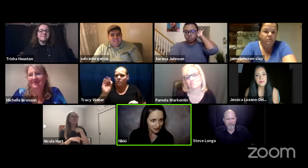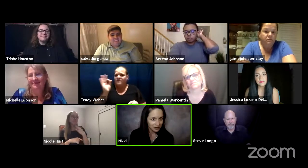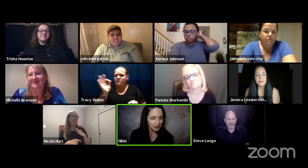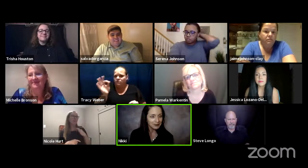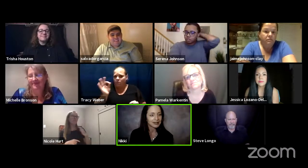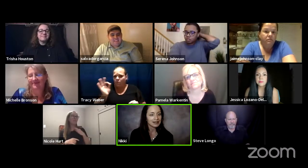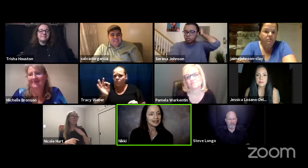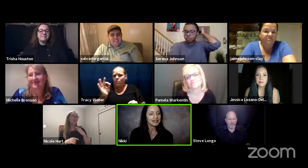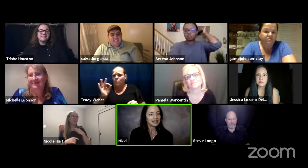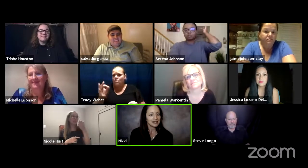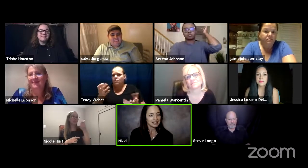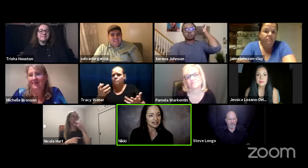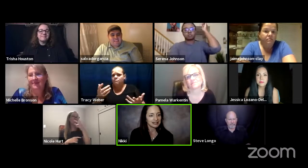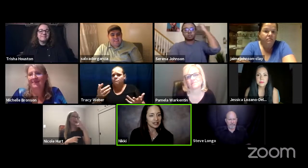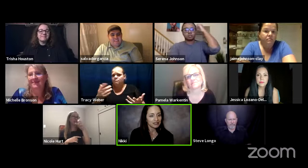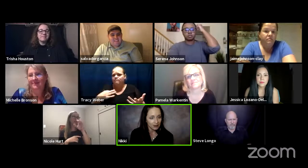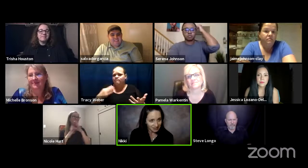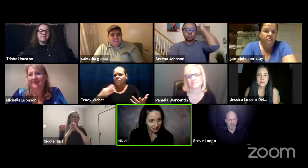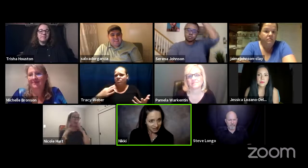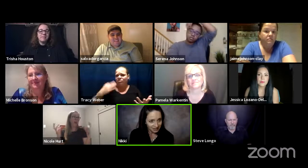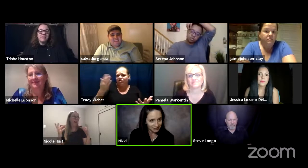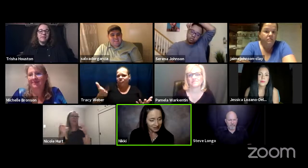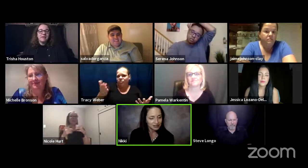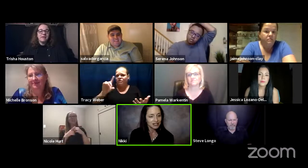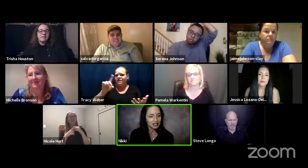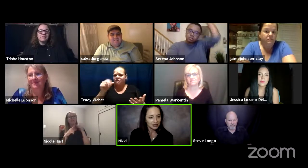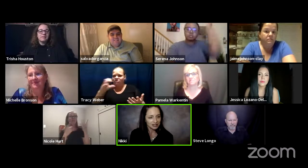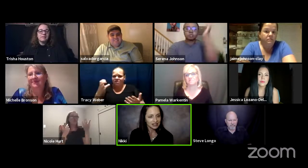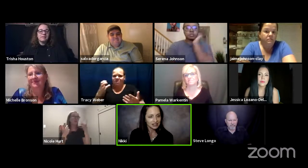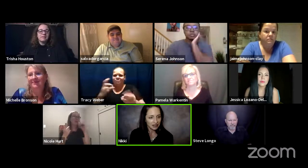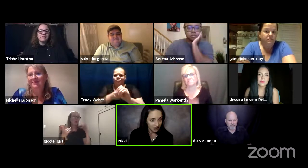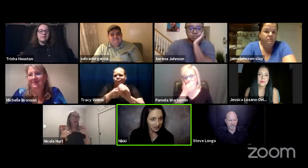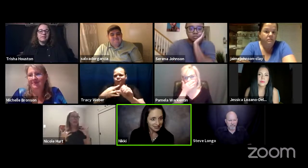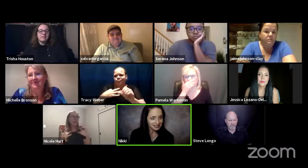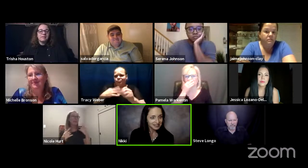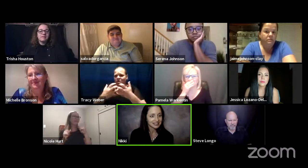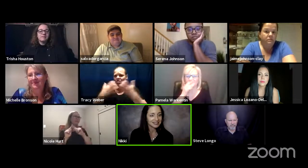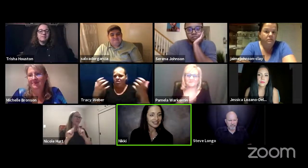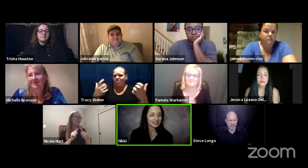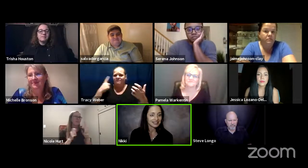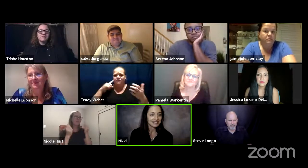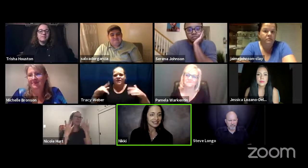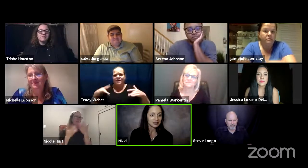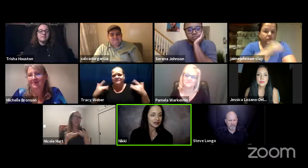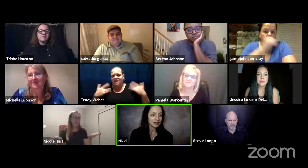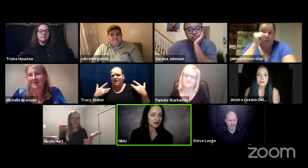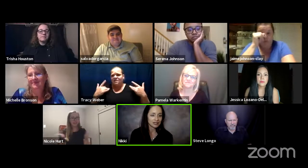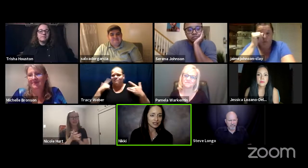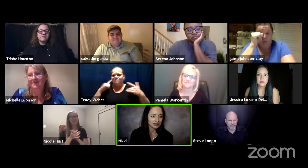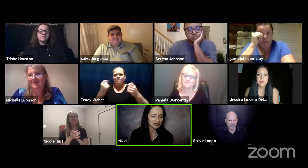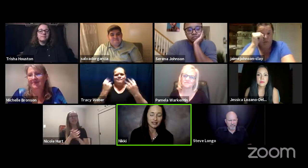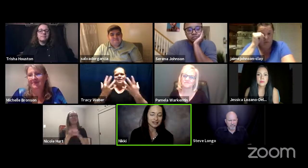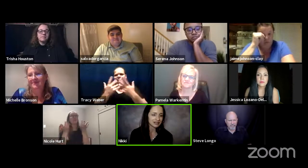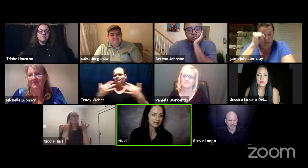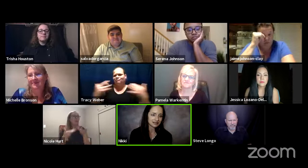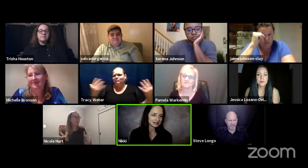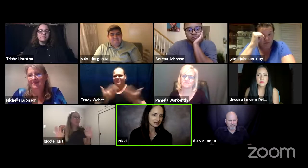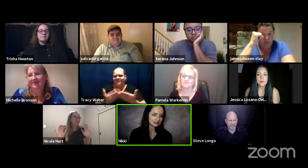Fresno and I volunteered for DHHSC a lot, and I would volunteer for events and